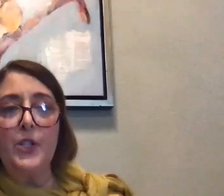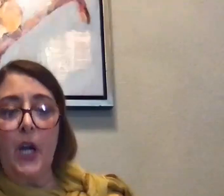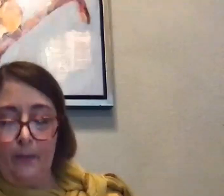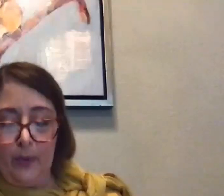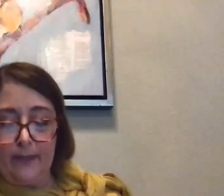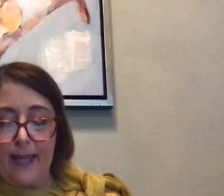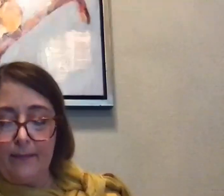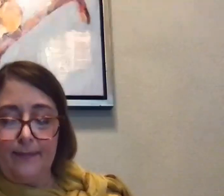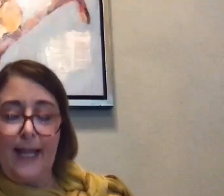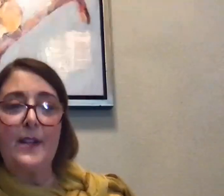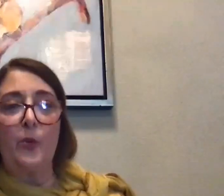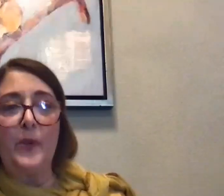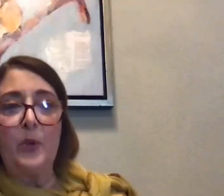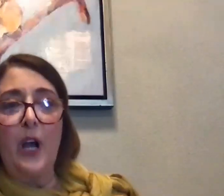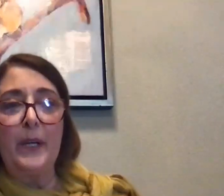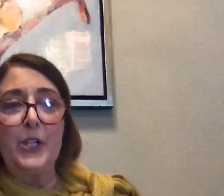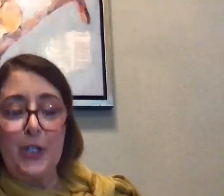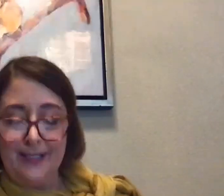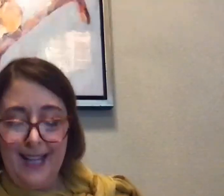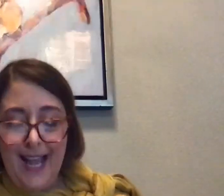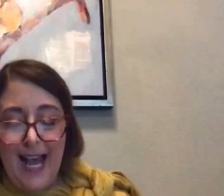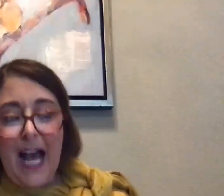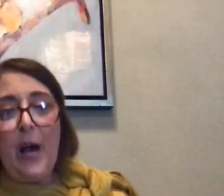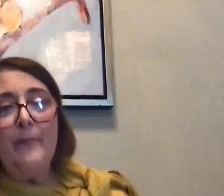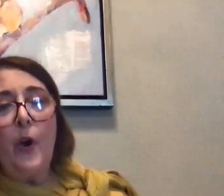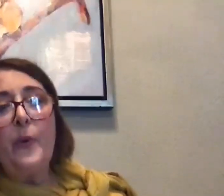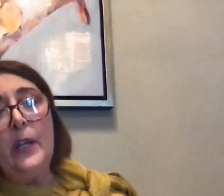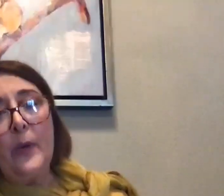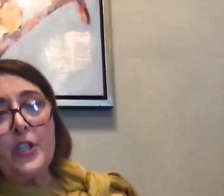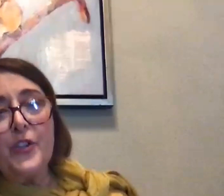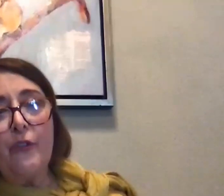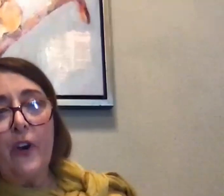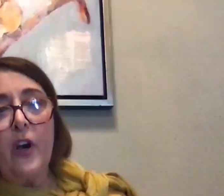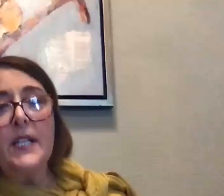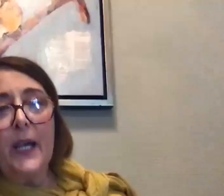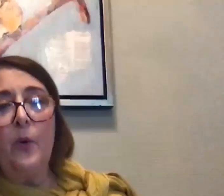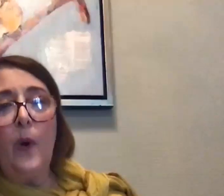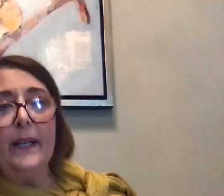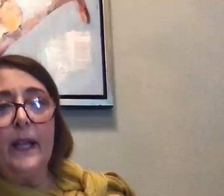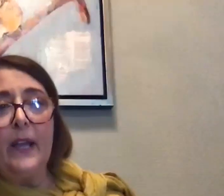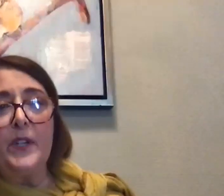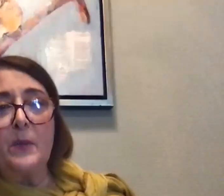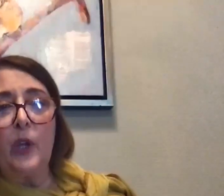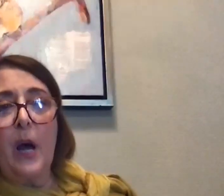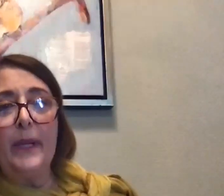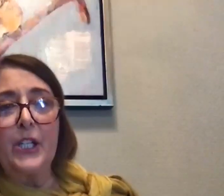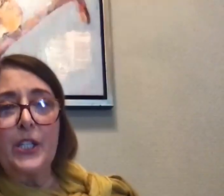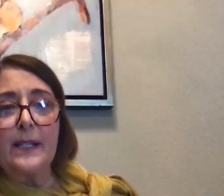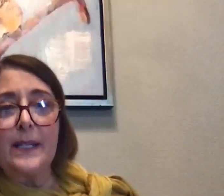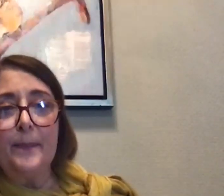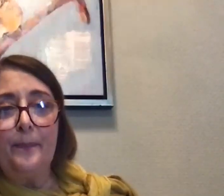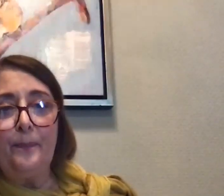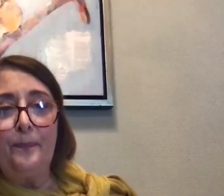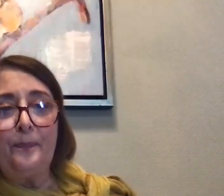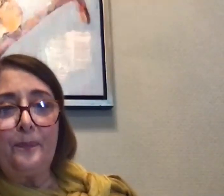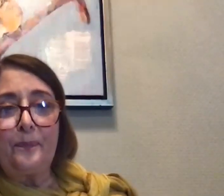do my job. Well, that's not a reasonable accommodation. Are there any questions so far on Title I and reasonable